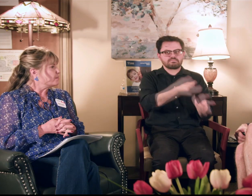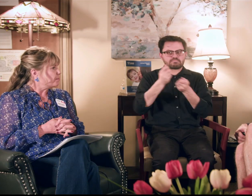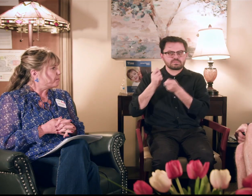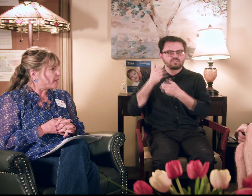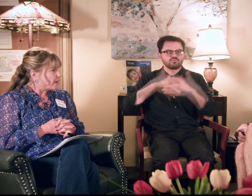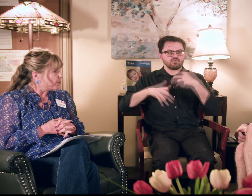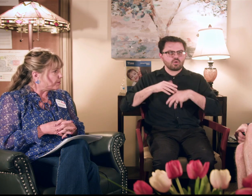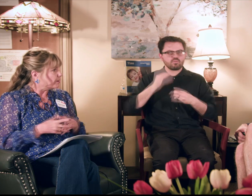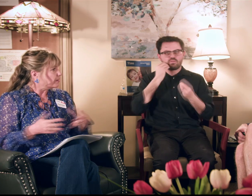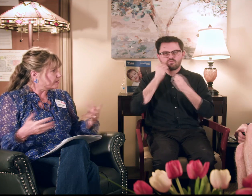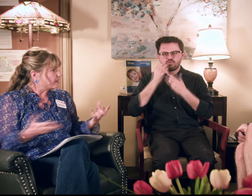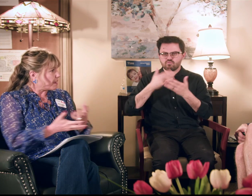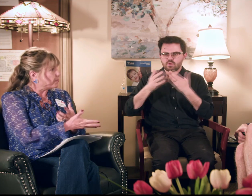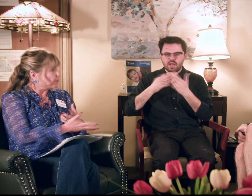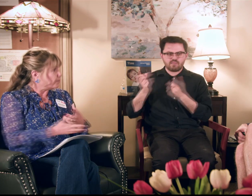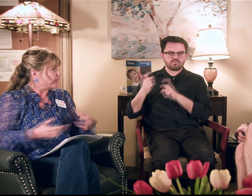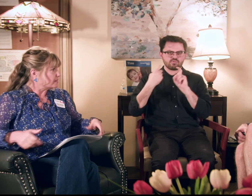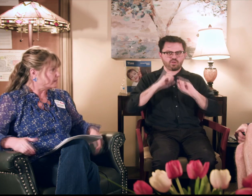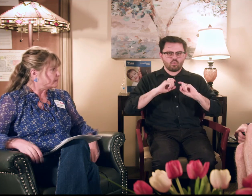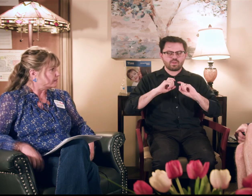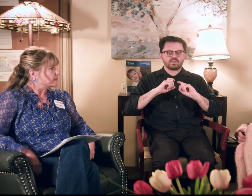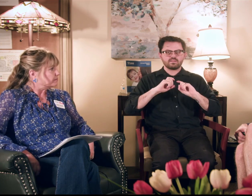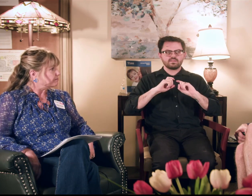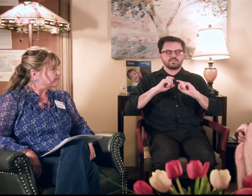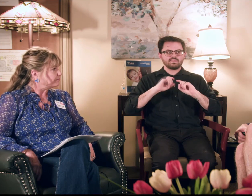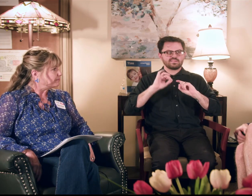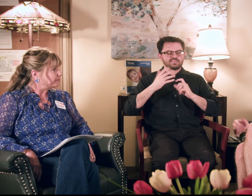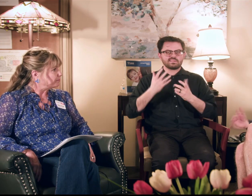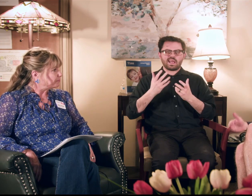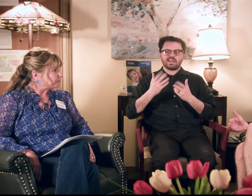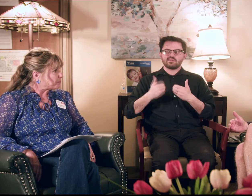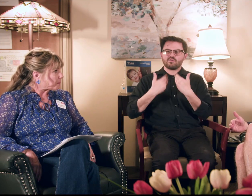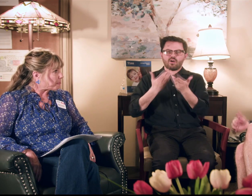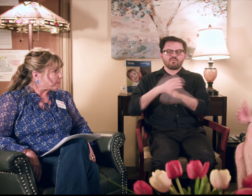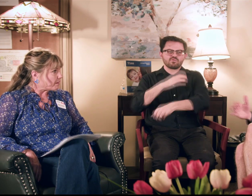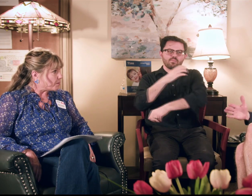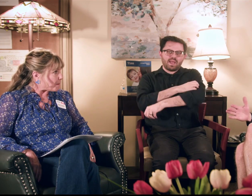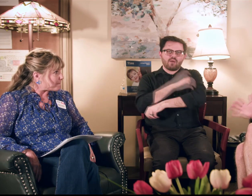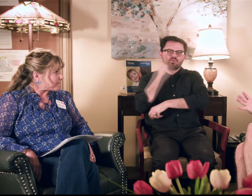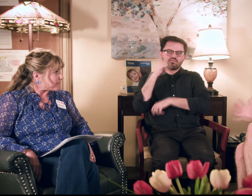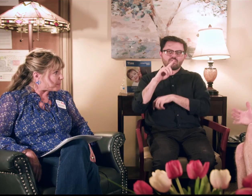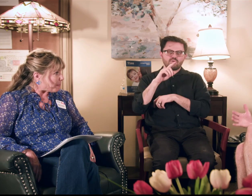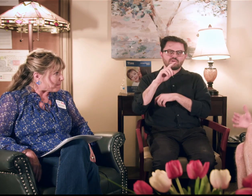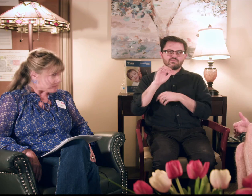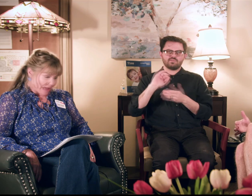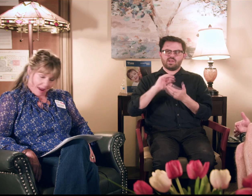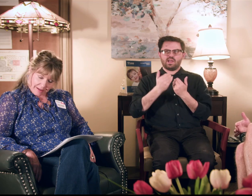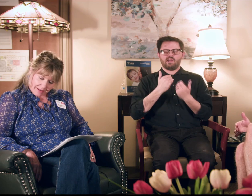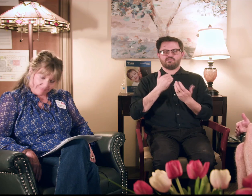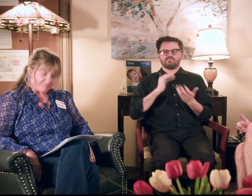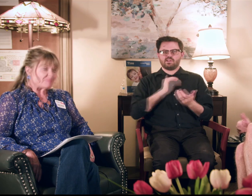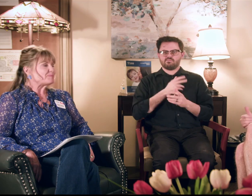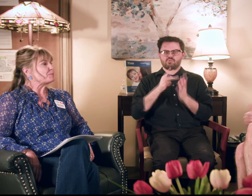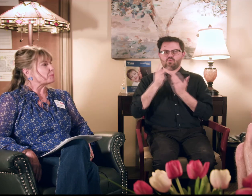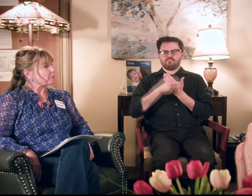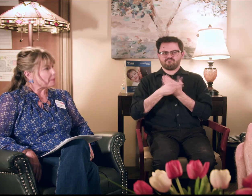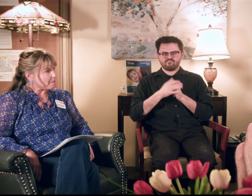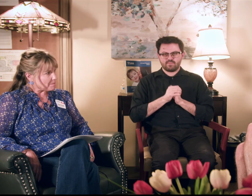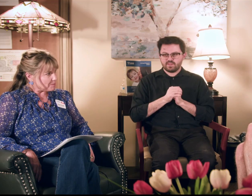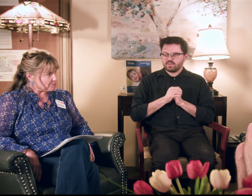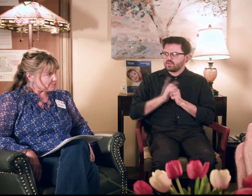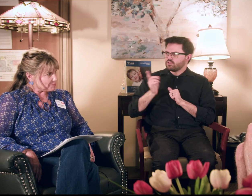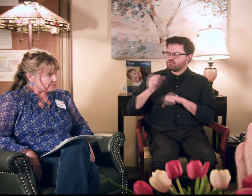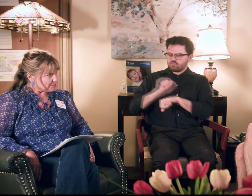on, and it has a power to that movement. Yeah, I love it. Over 60 years, you've been here, 8 of those. 8.